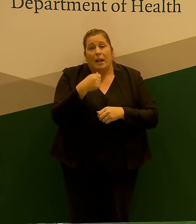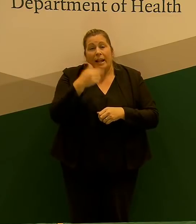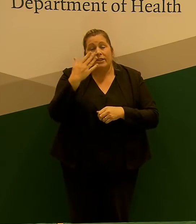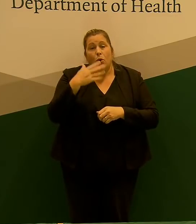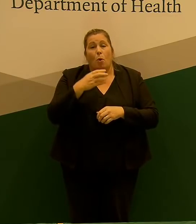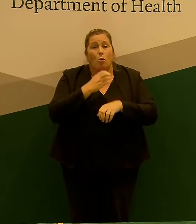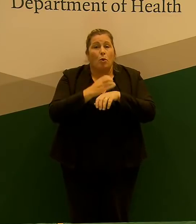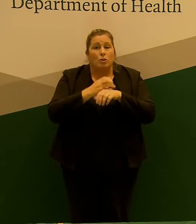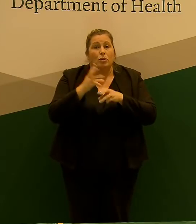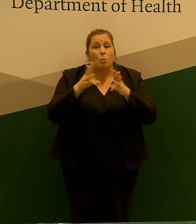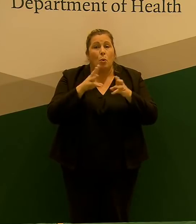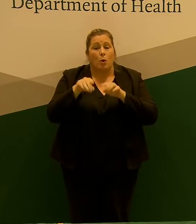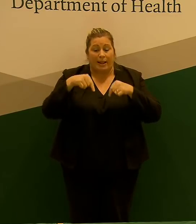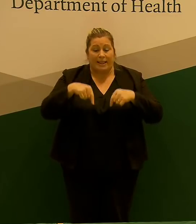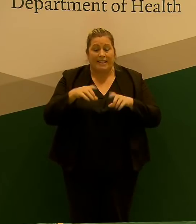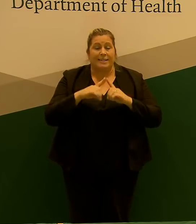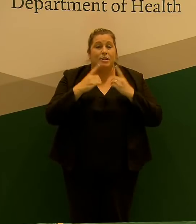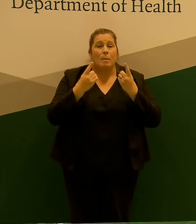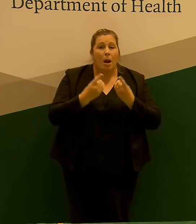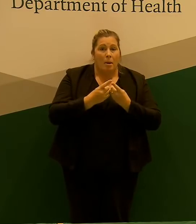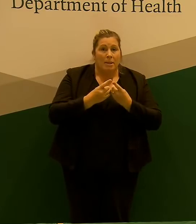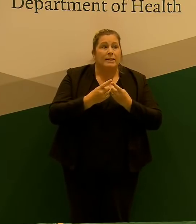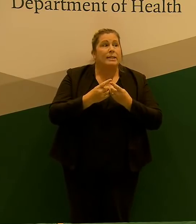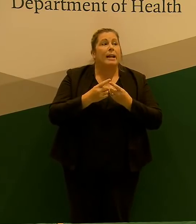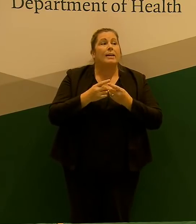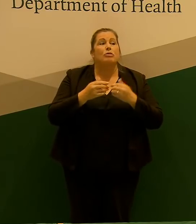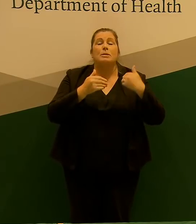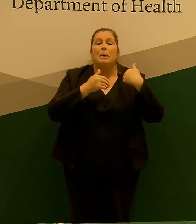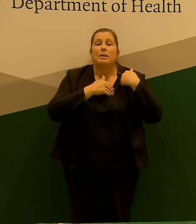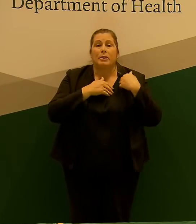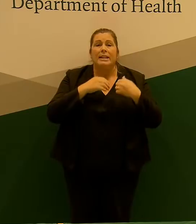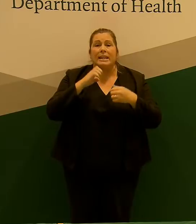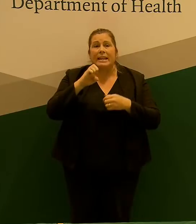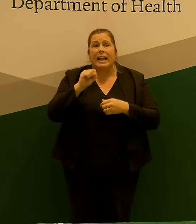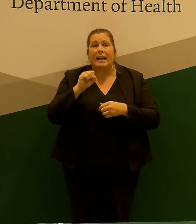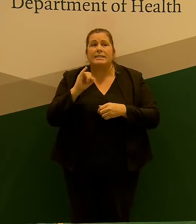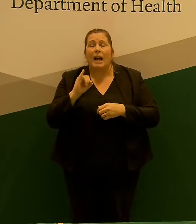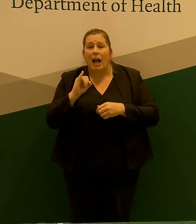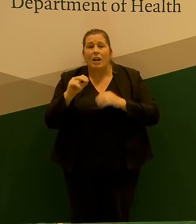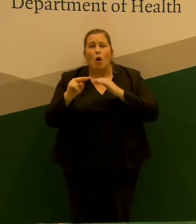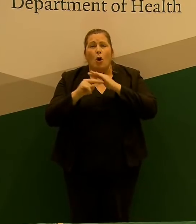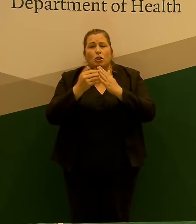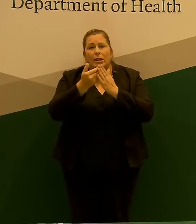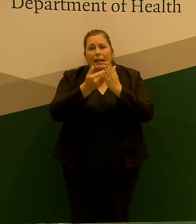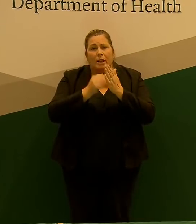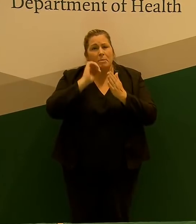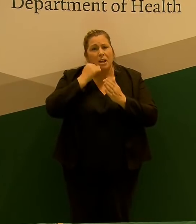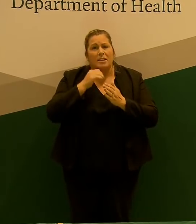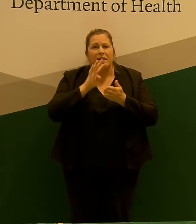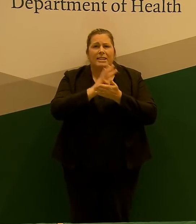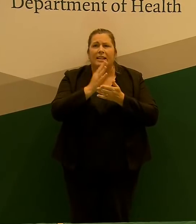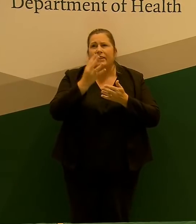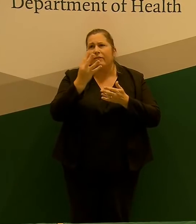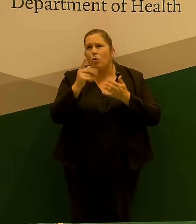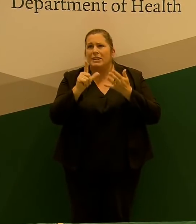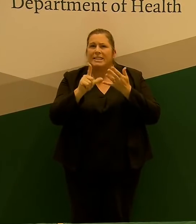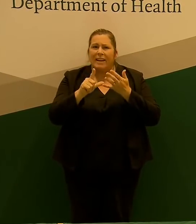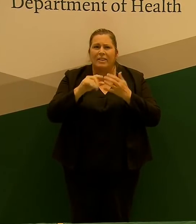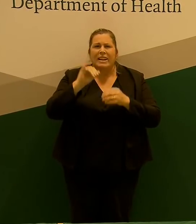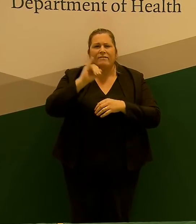work both between this department, where the responsibility for the SI under the legislation, because it's the 1947 Infectious Disease